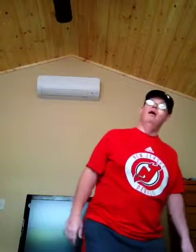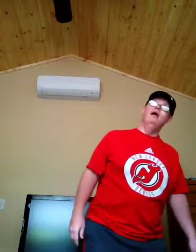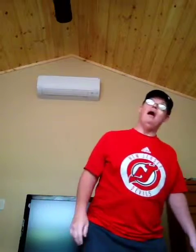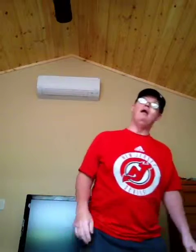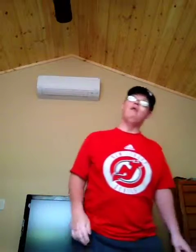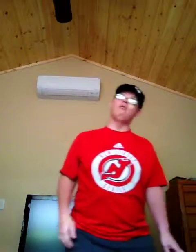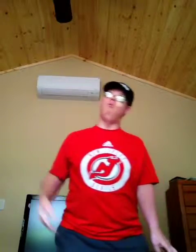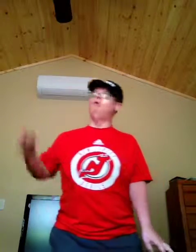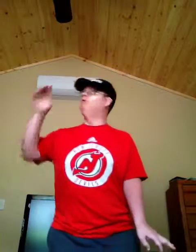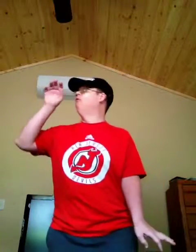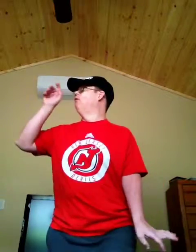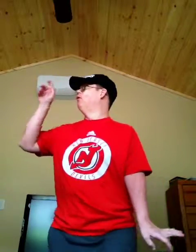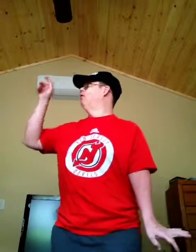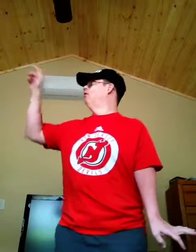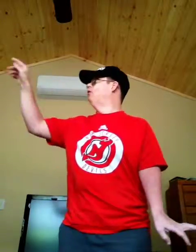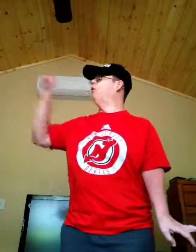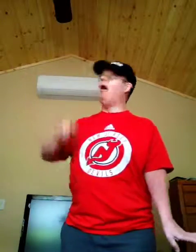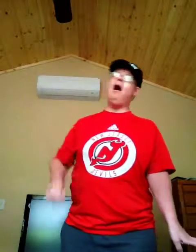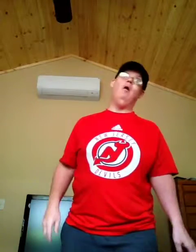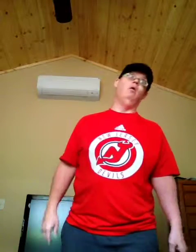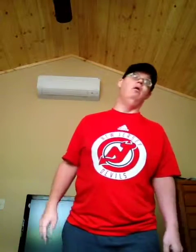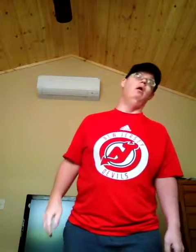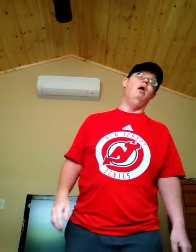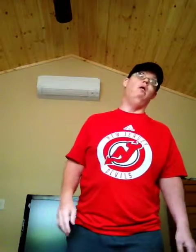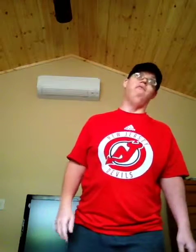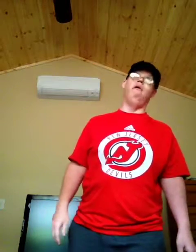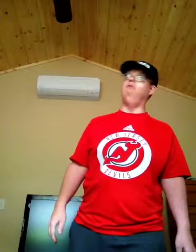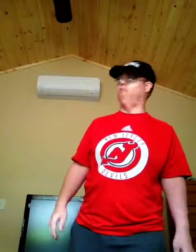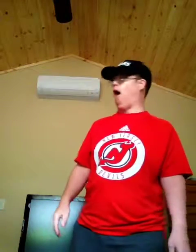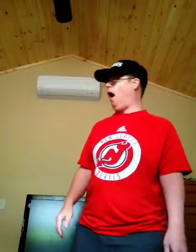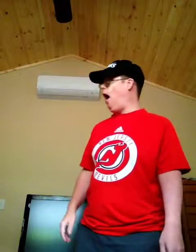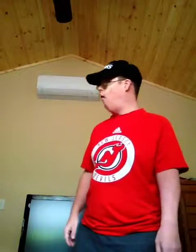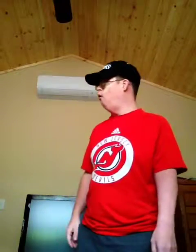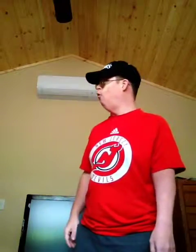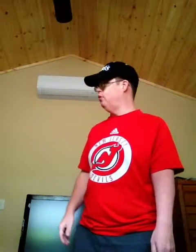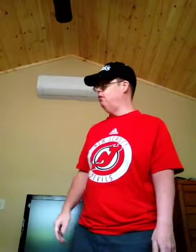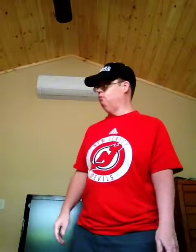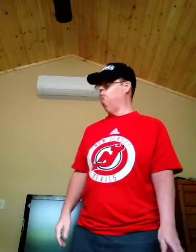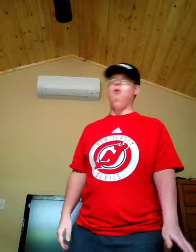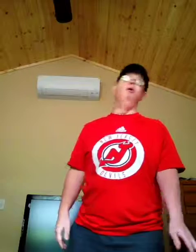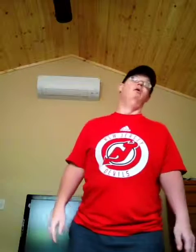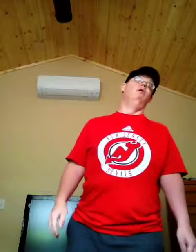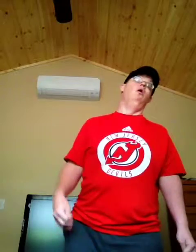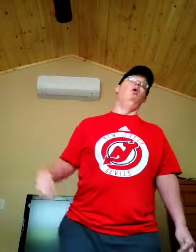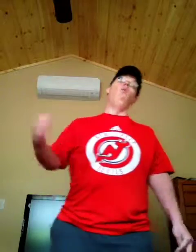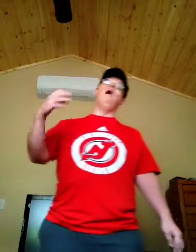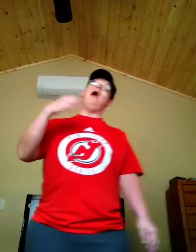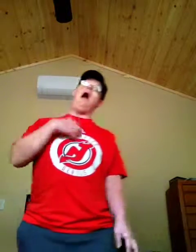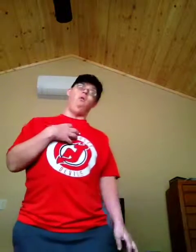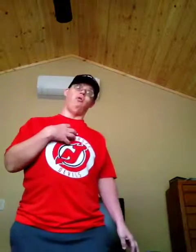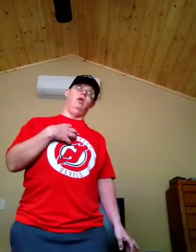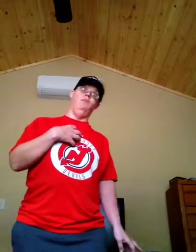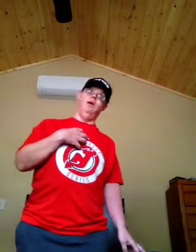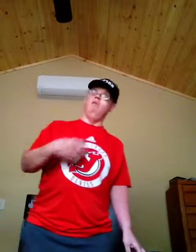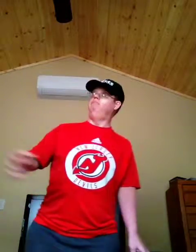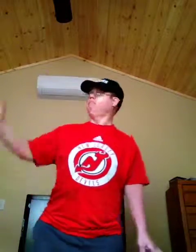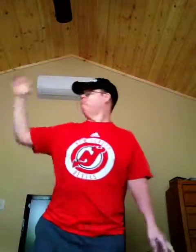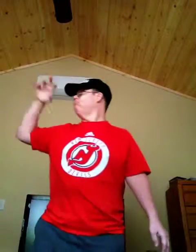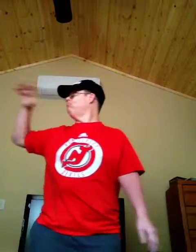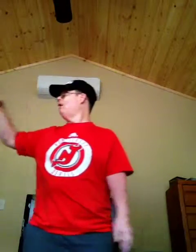And I heard someone go out of our hotel room while I was sleeping, and